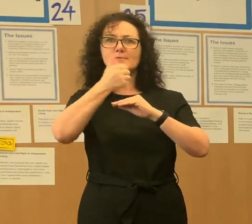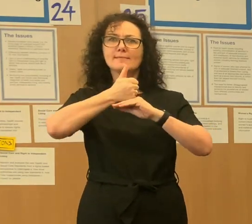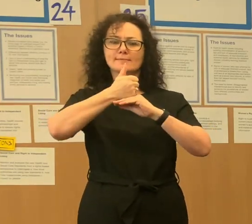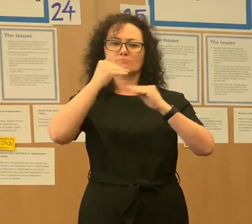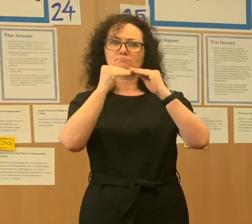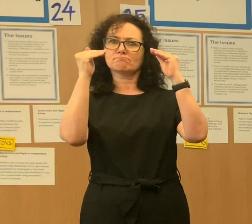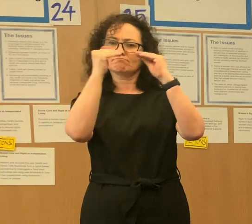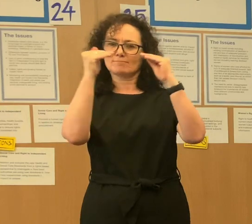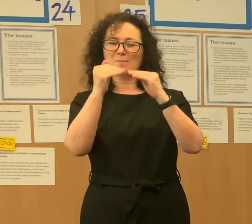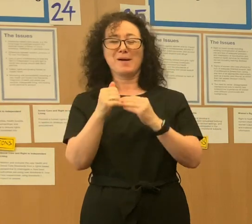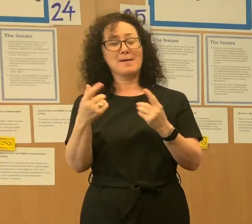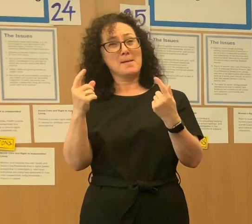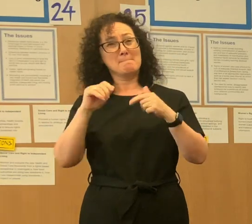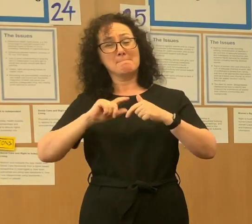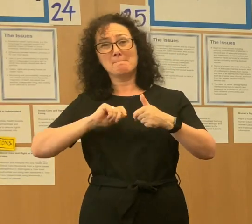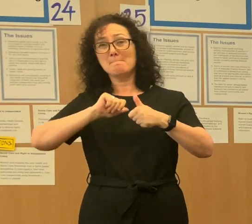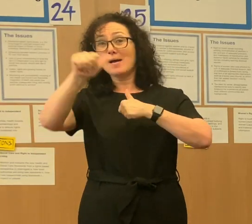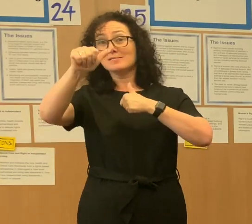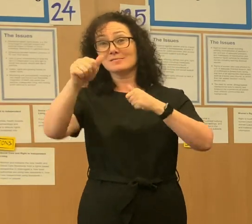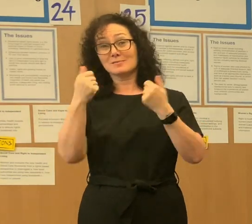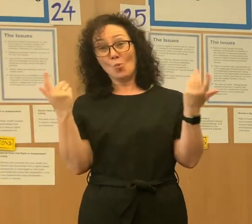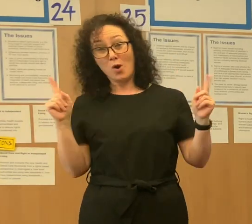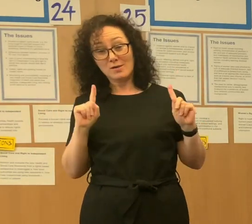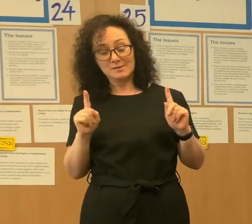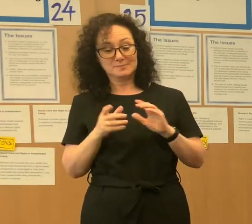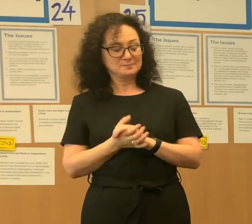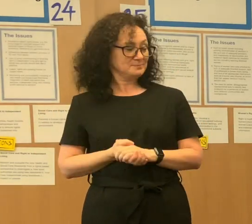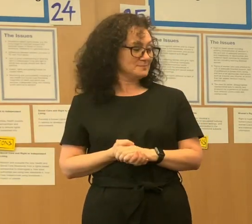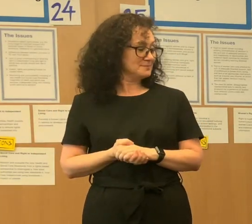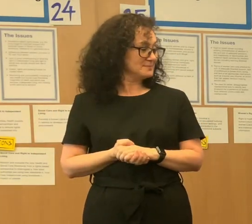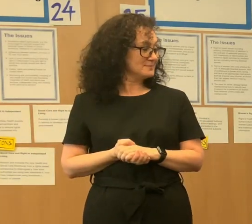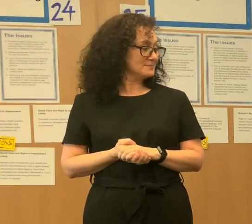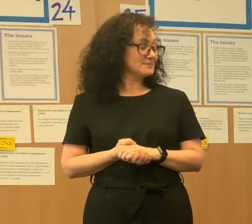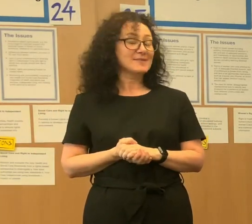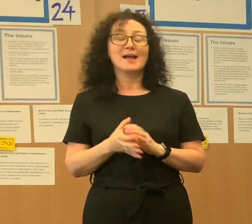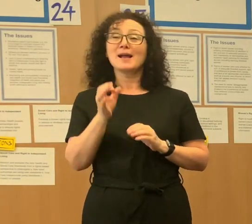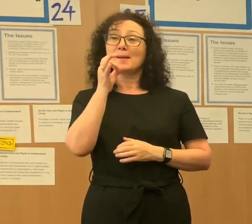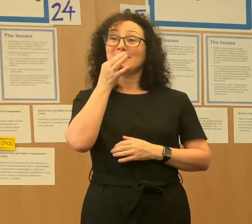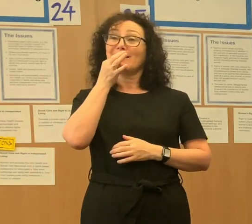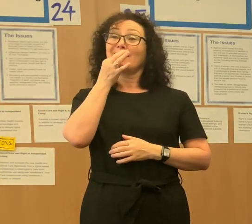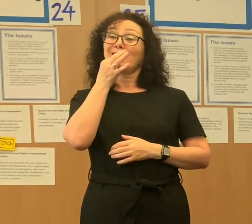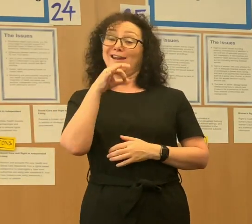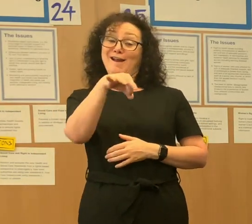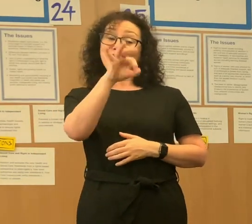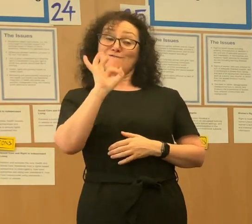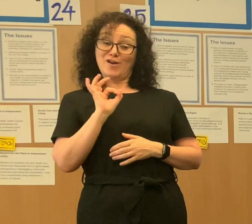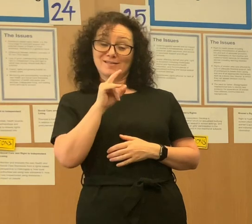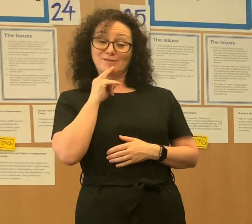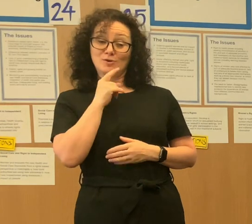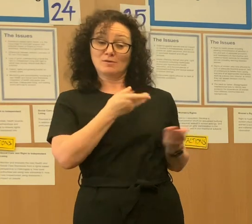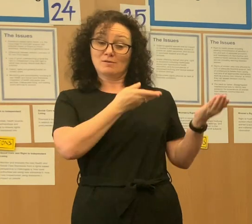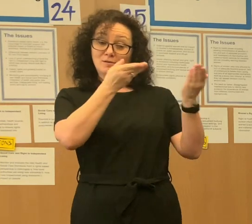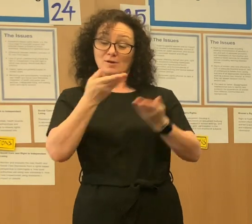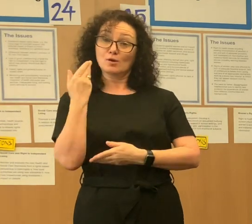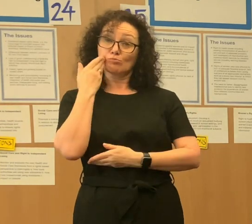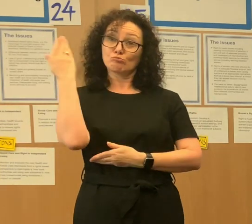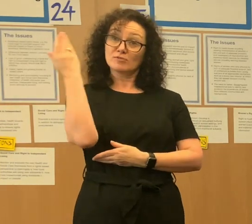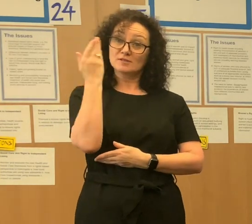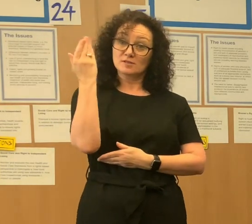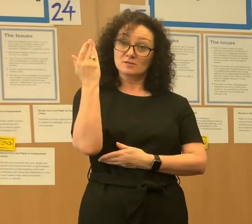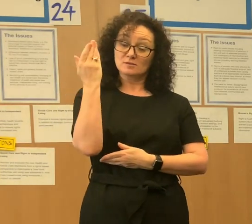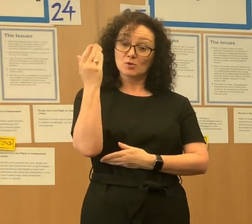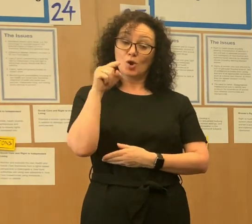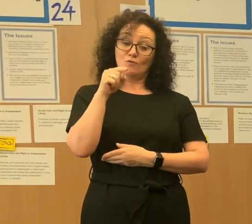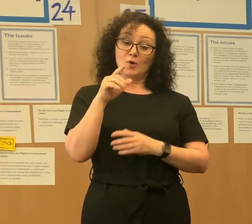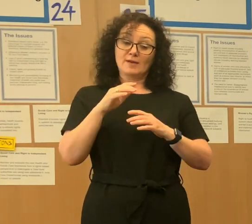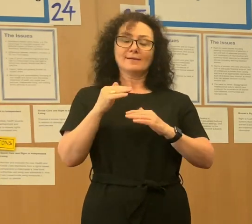the main highlight for me of SNAP 1 was when I was asked to deliver a short presentation on behalf of the Adequate Standard of Living